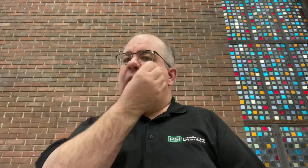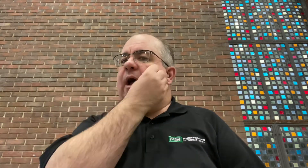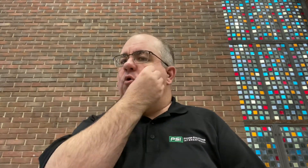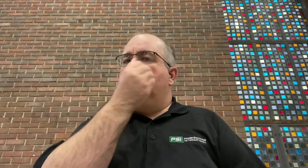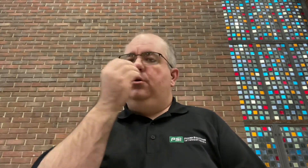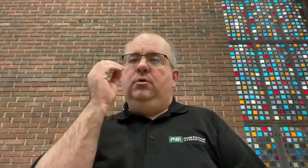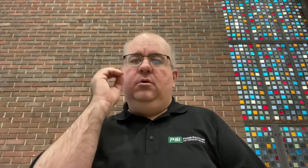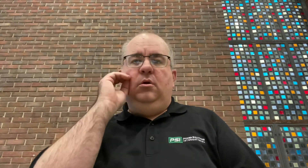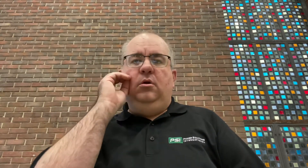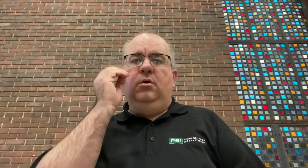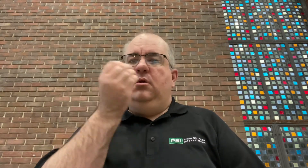Flower.